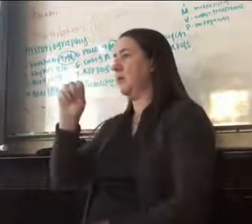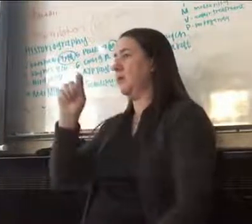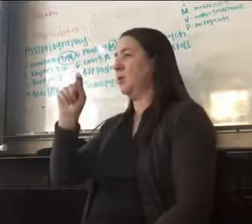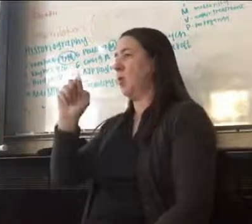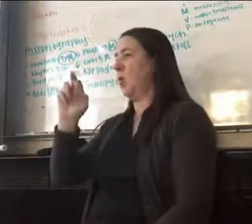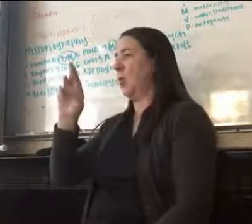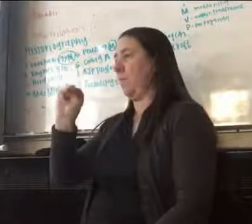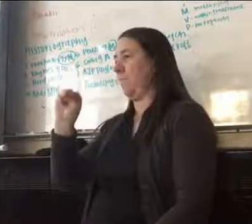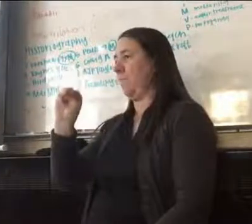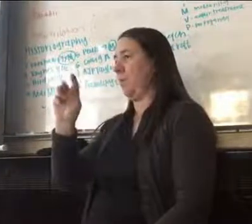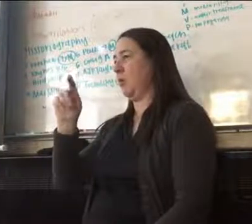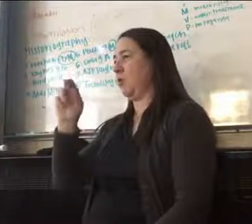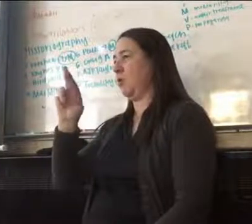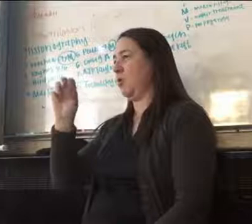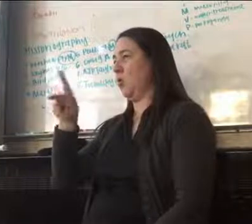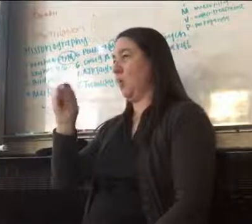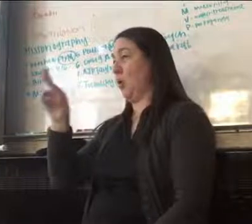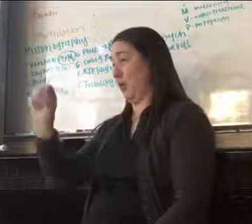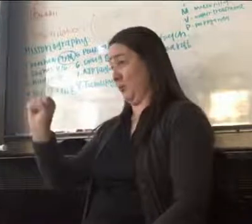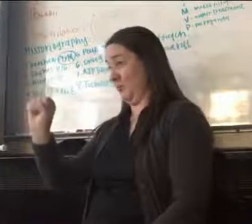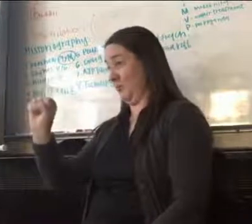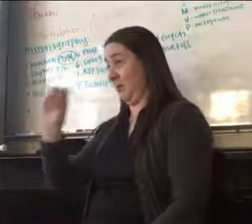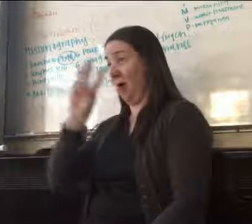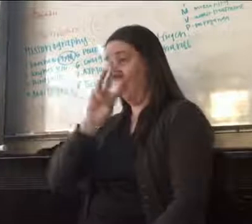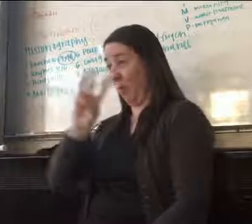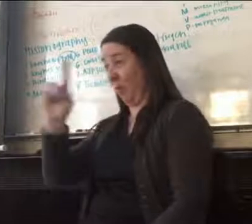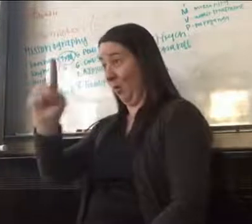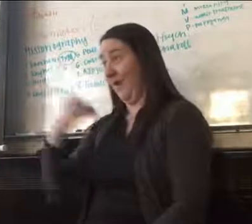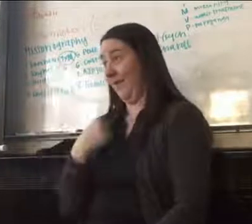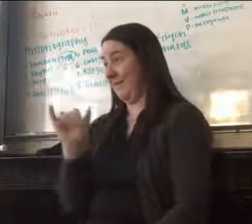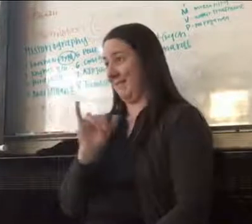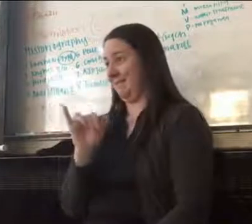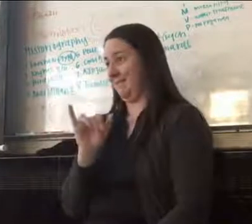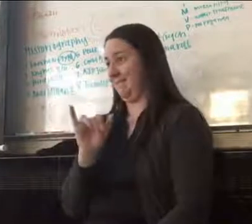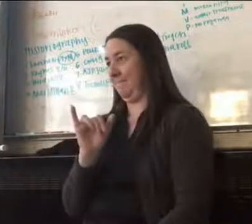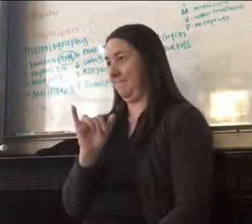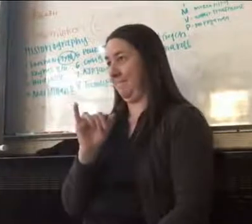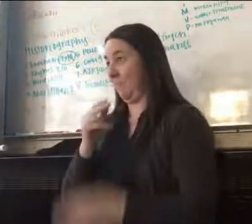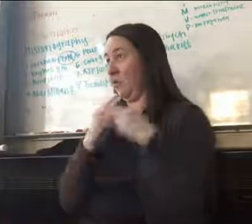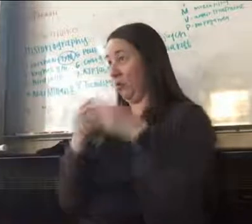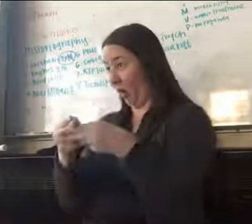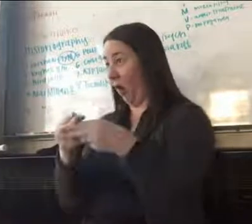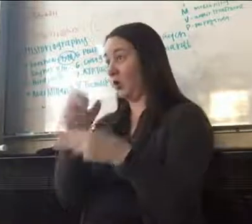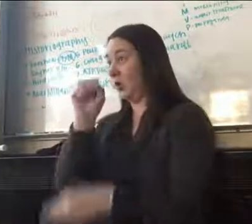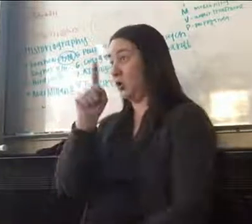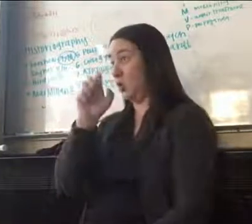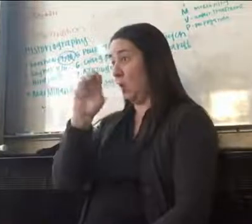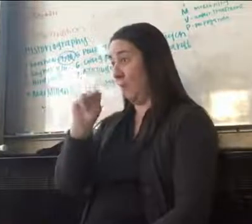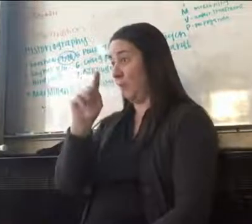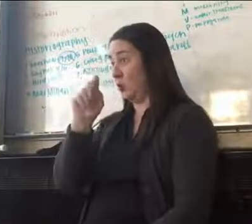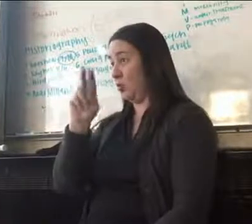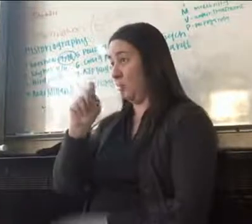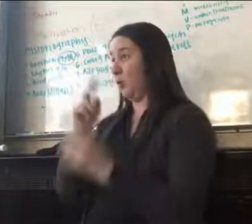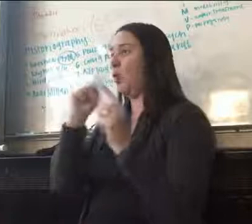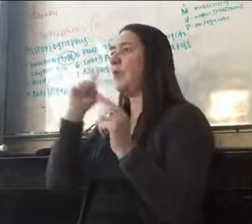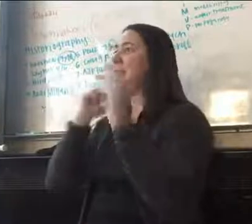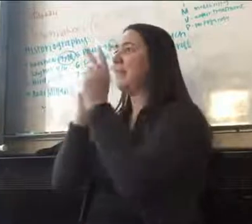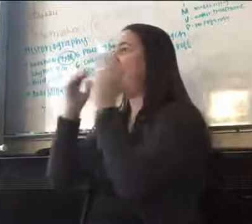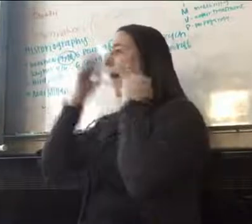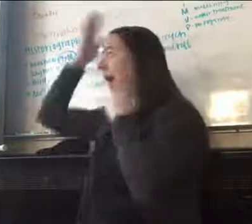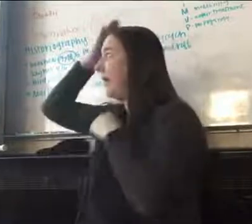Stormtroopers. World War I, there were also stormtroopers. Okay, now I want you to watch this. Look at his hat.